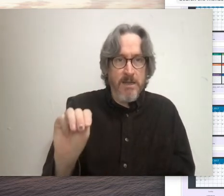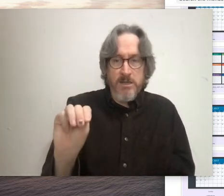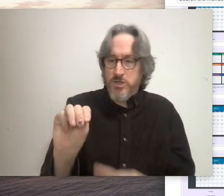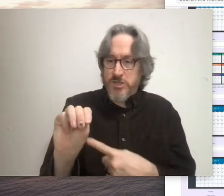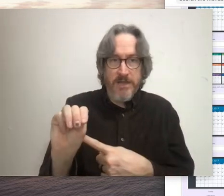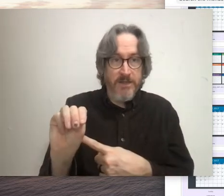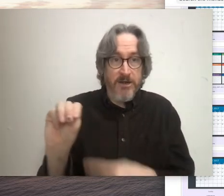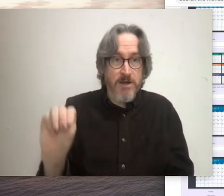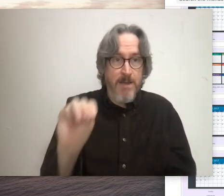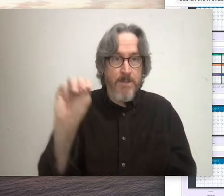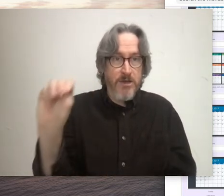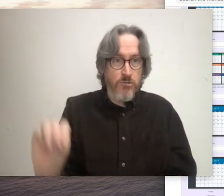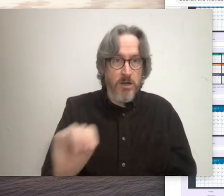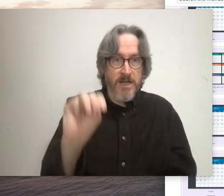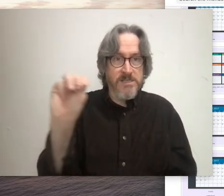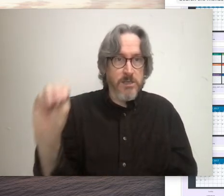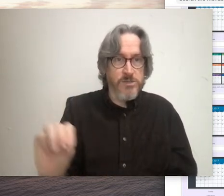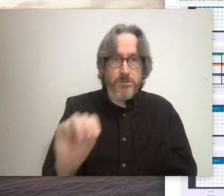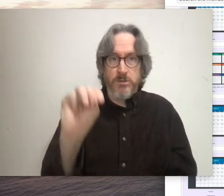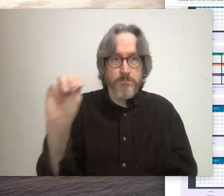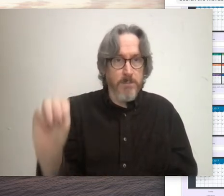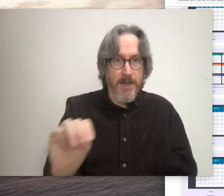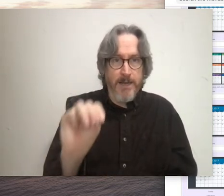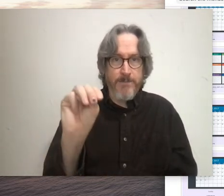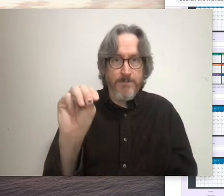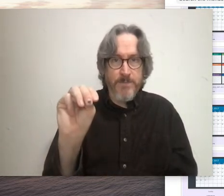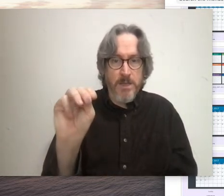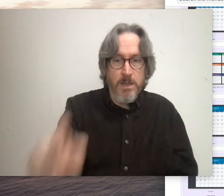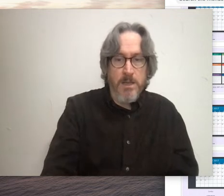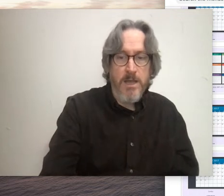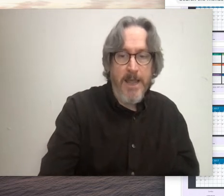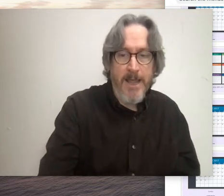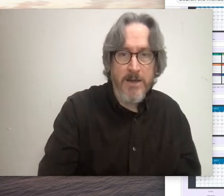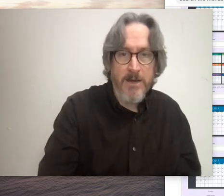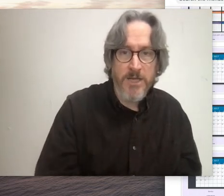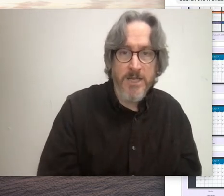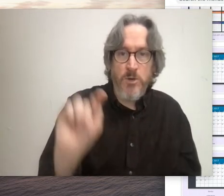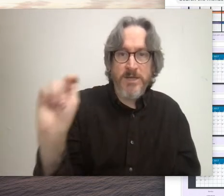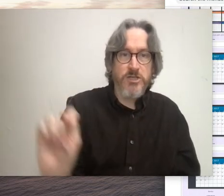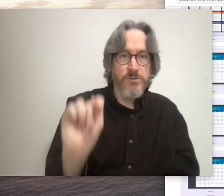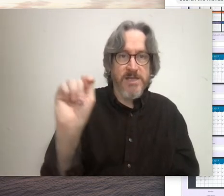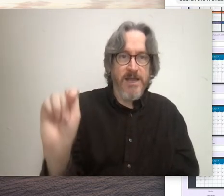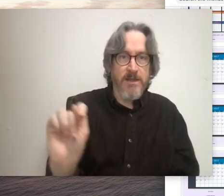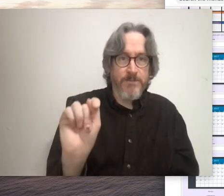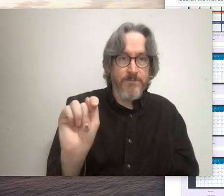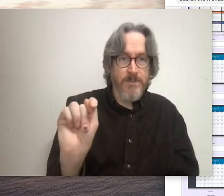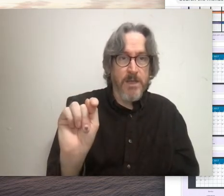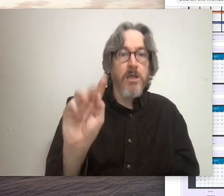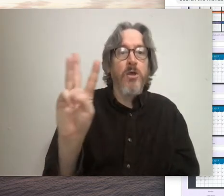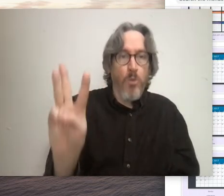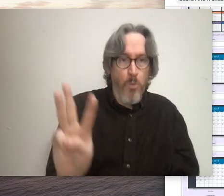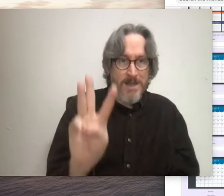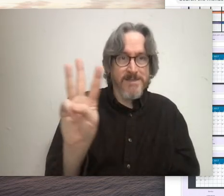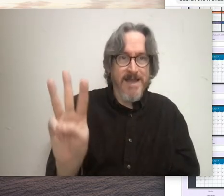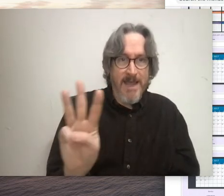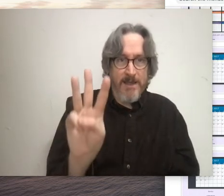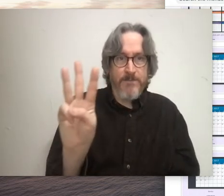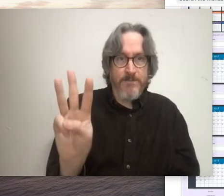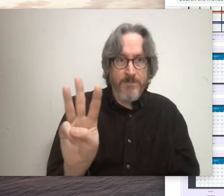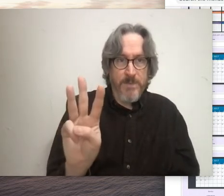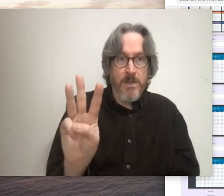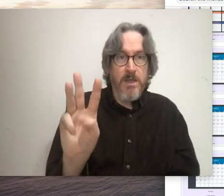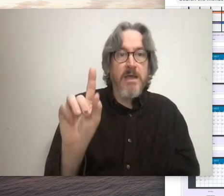Monday. Just the letter M and draw a nice slow circle. Monday. And we're going to keep going. Tuesday.